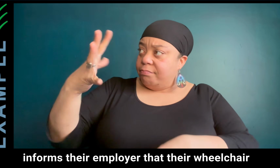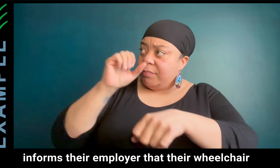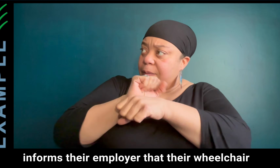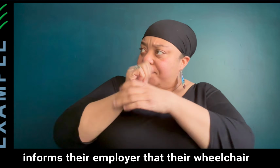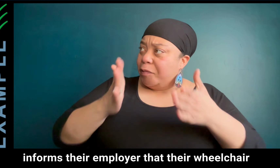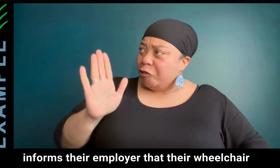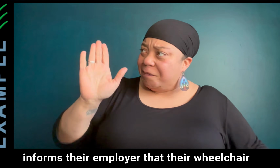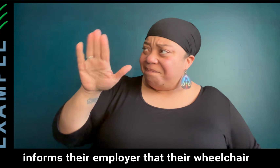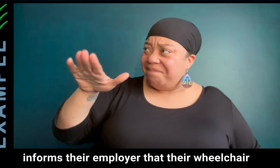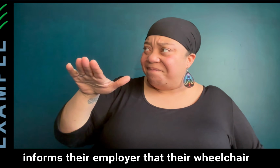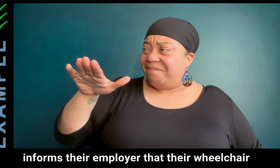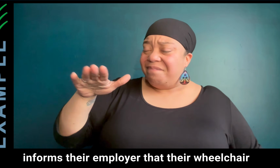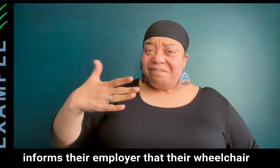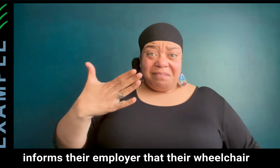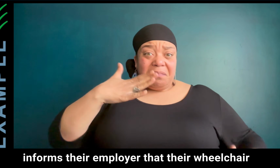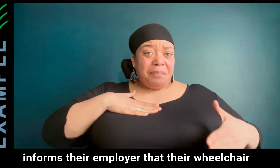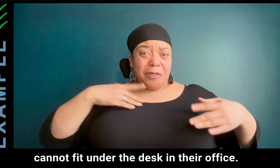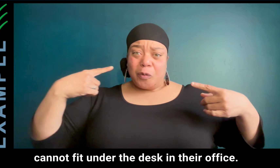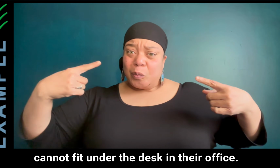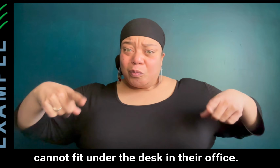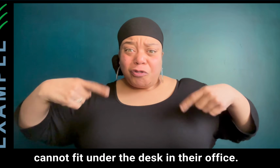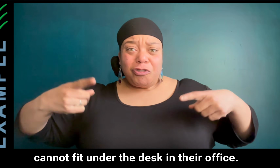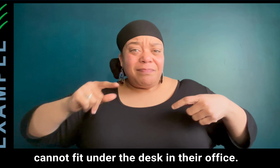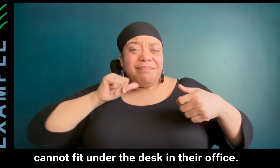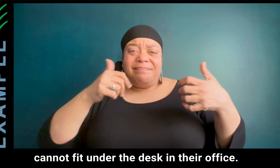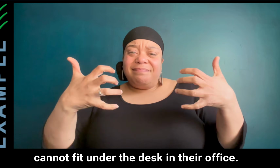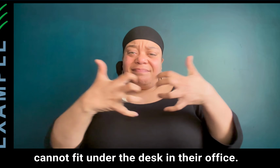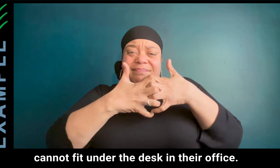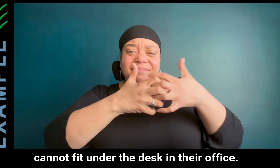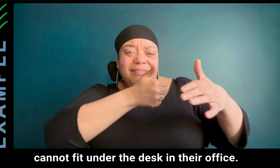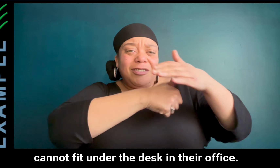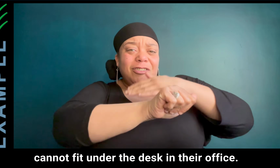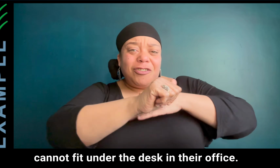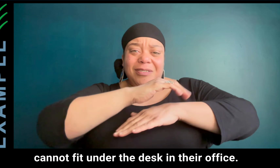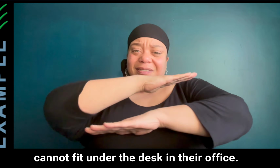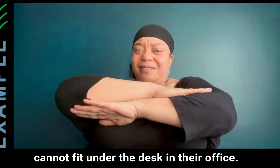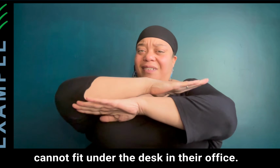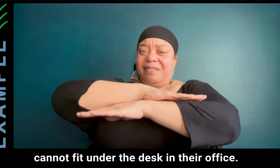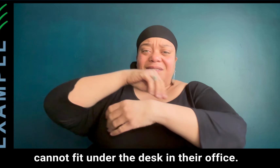informs their employer that their wheelchair cannot fit under the desk in their office.